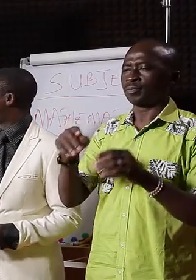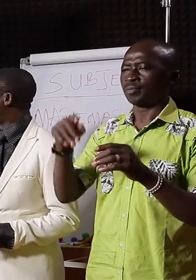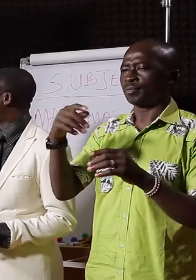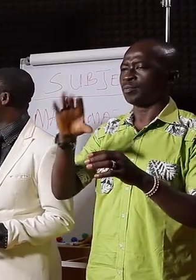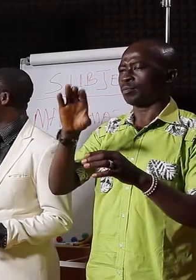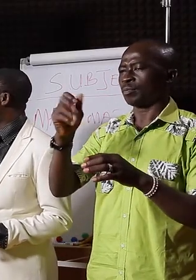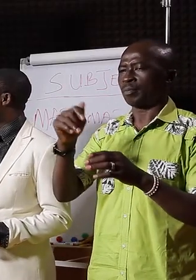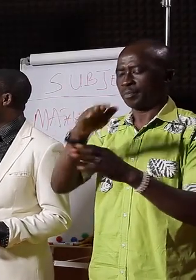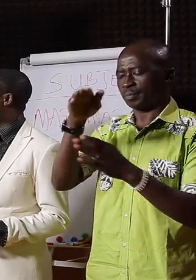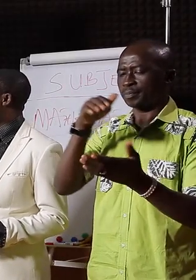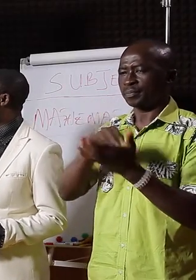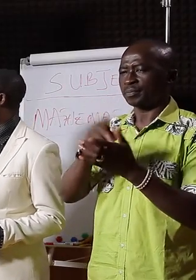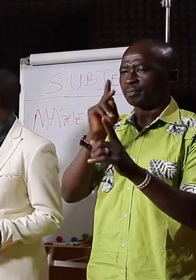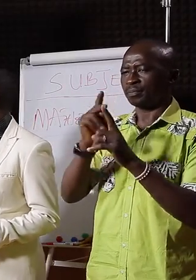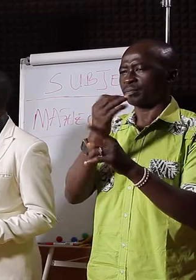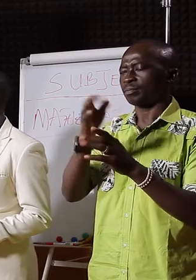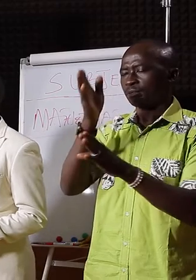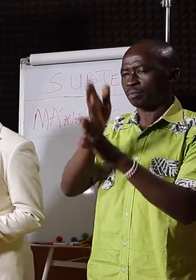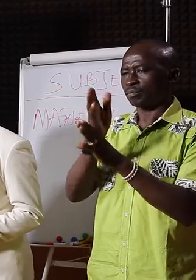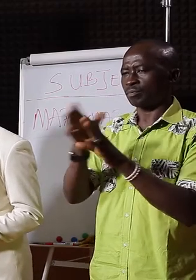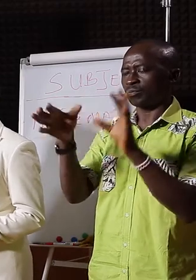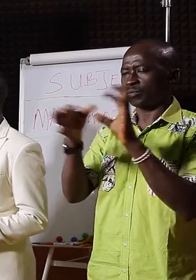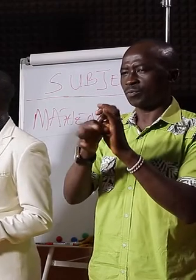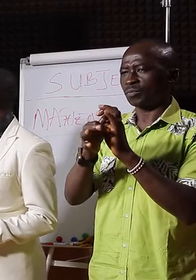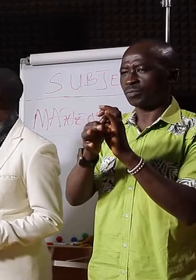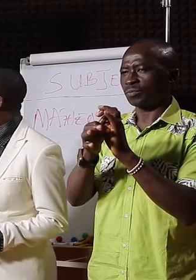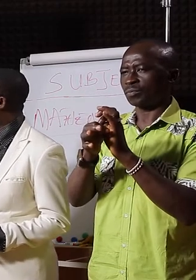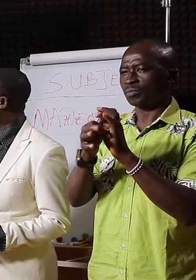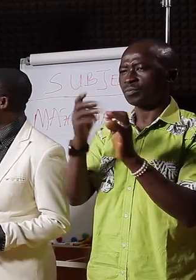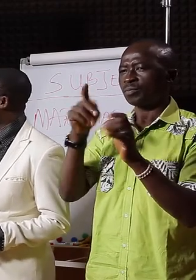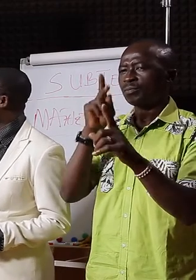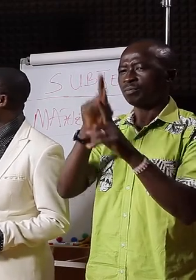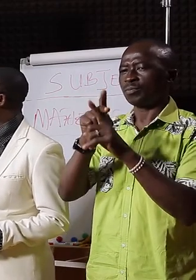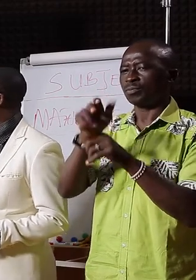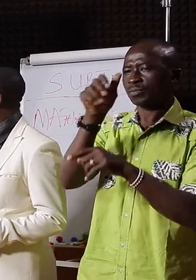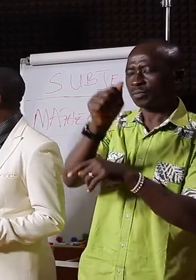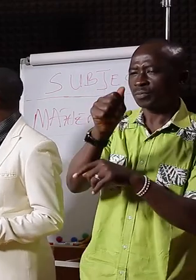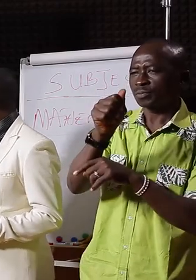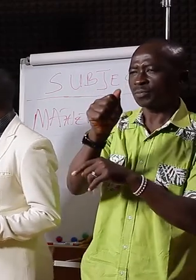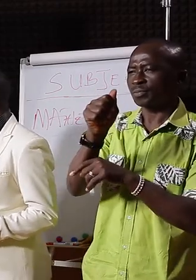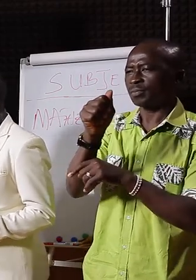the midpoint of the line joining the point A,